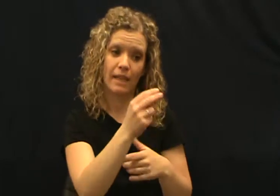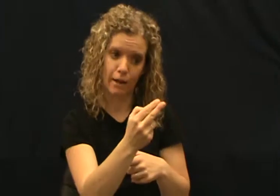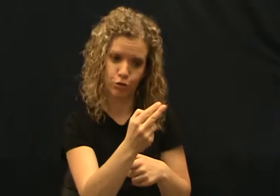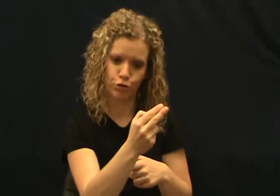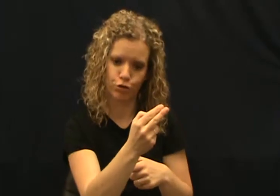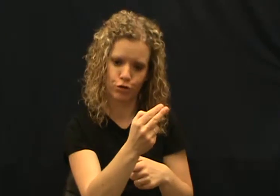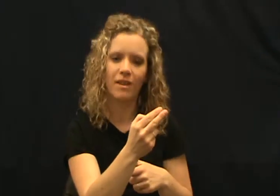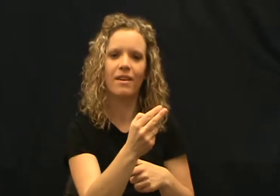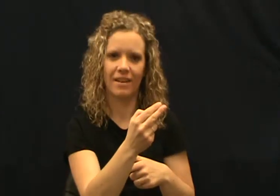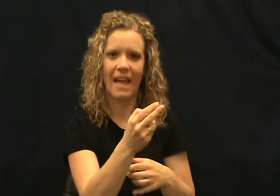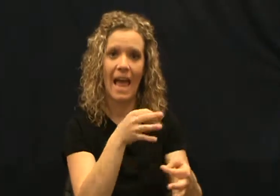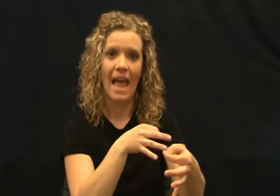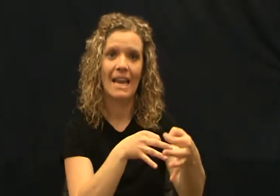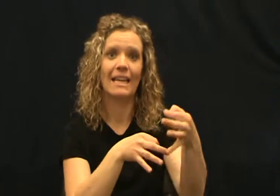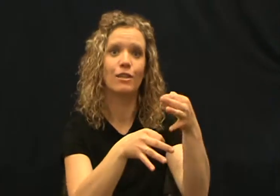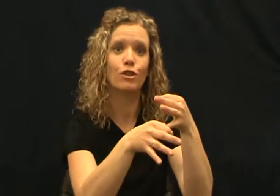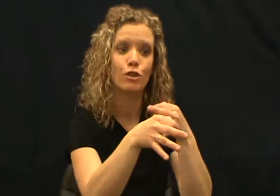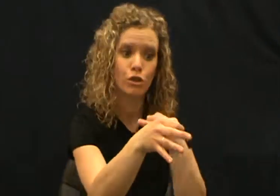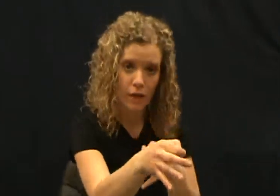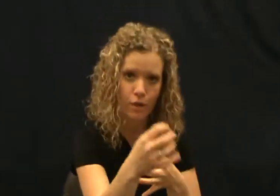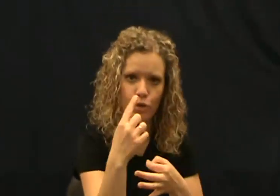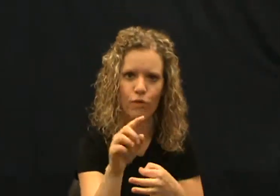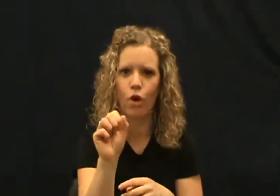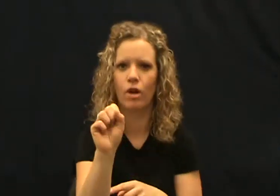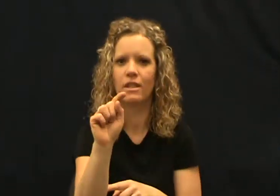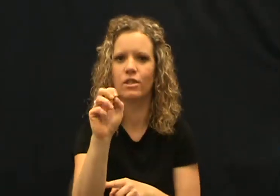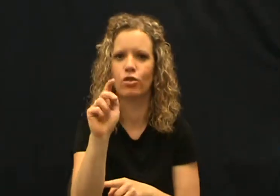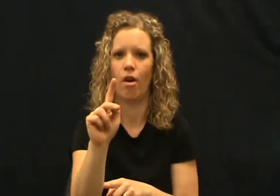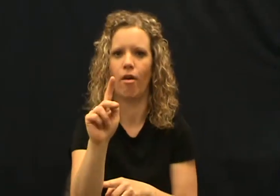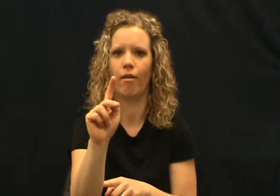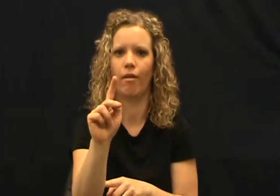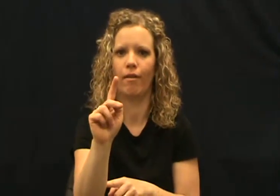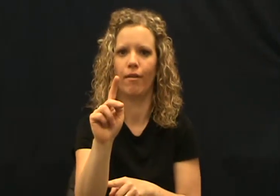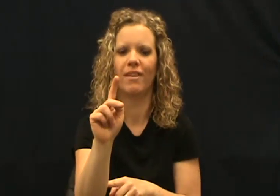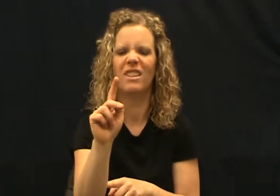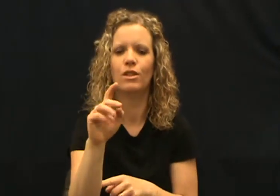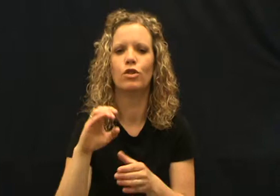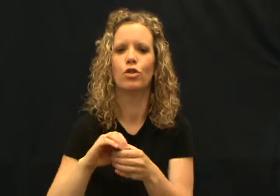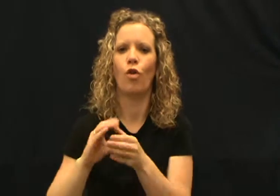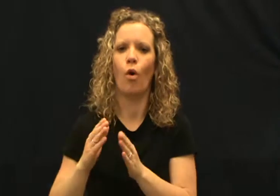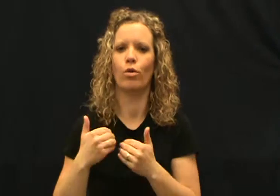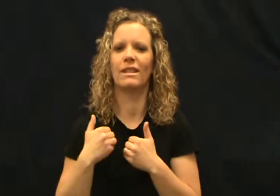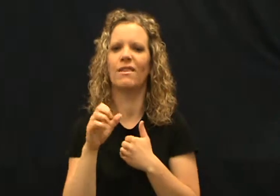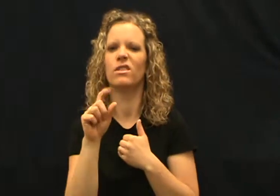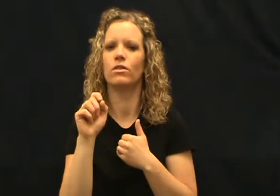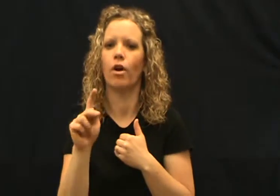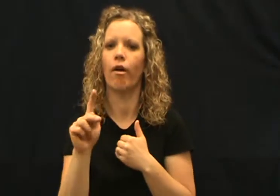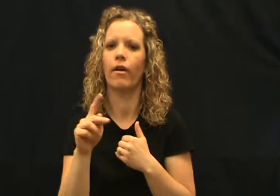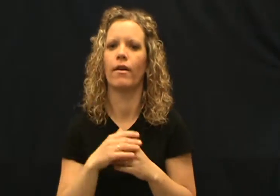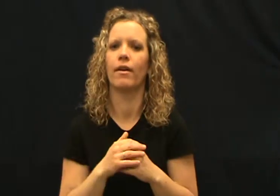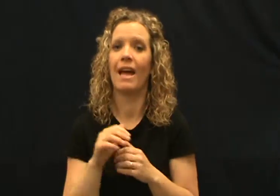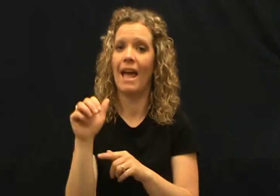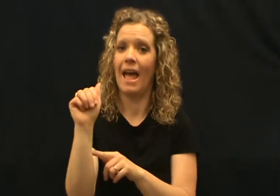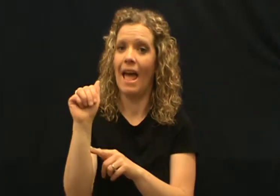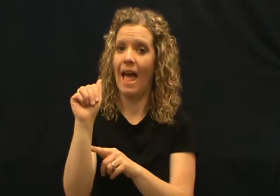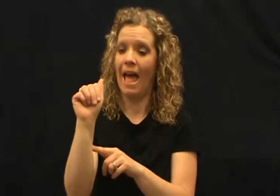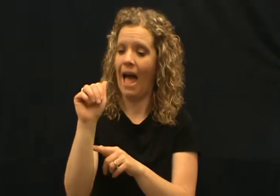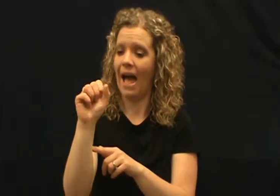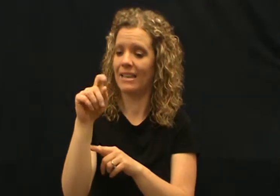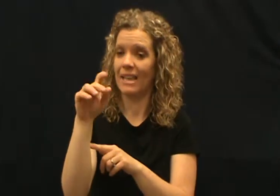ownership, i.e. stock, to our owners. The assets increase, A, by $50,000,